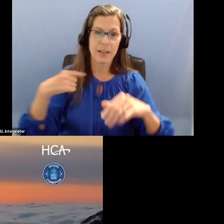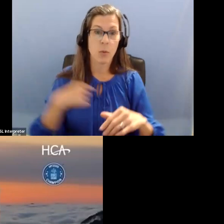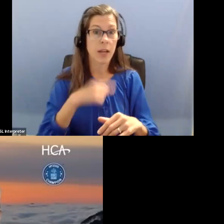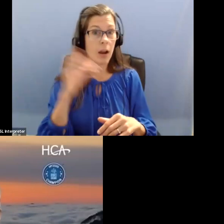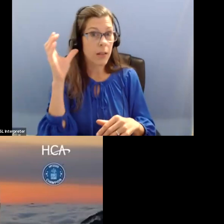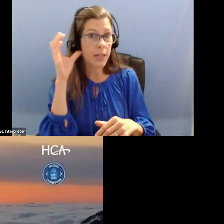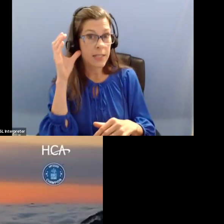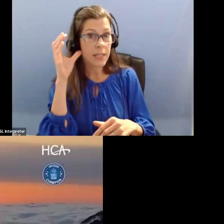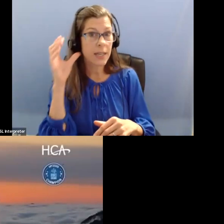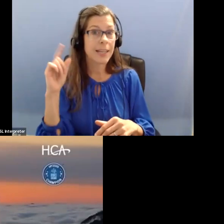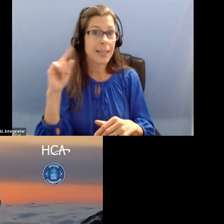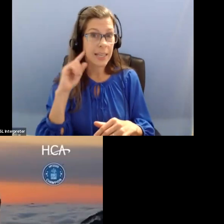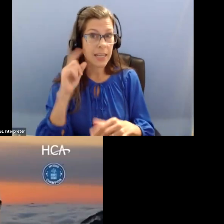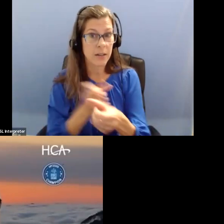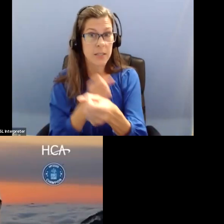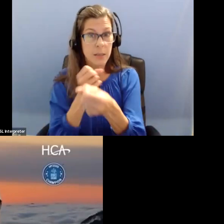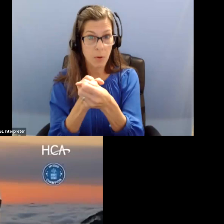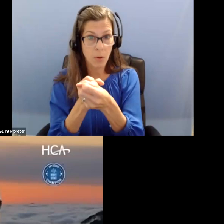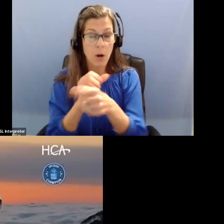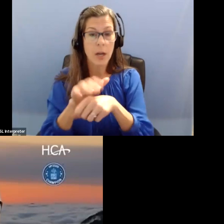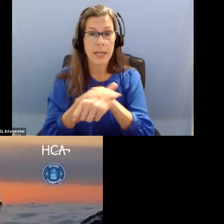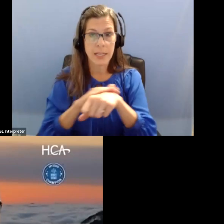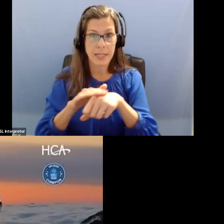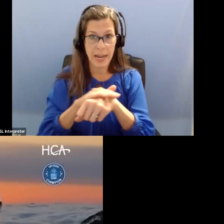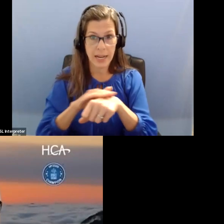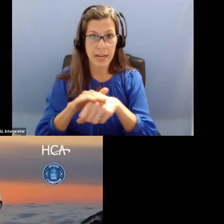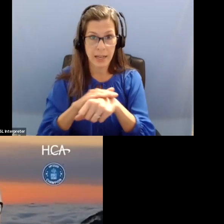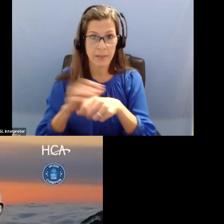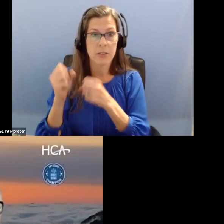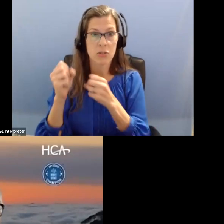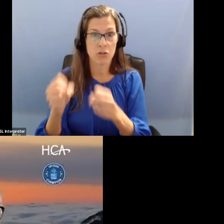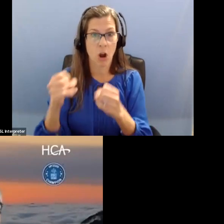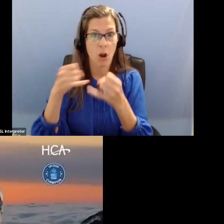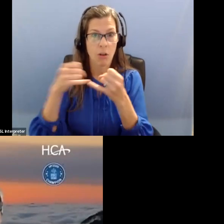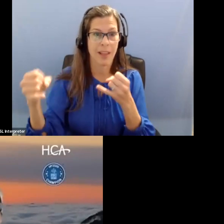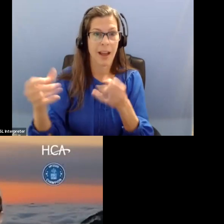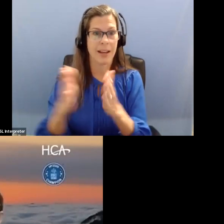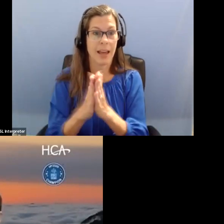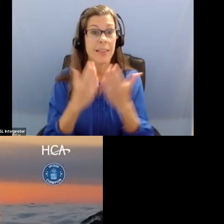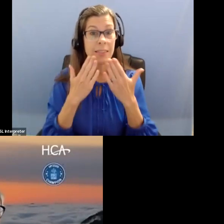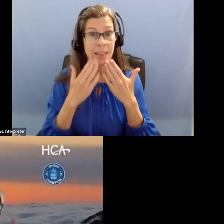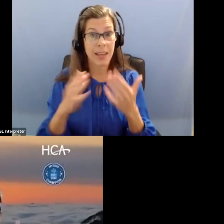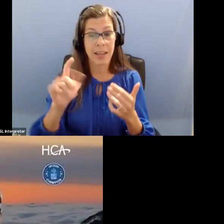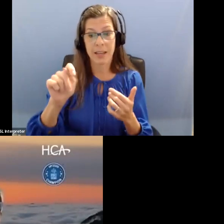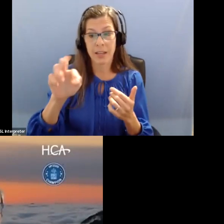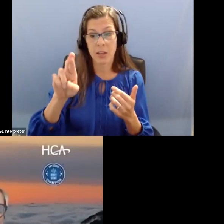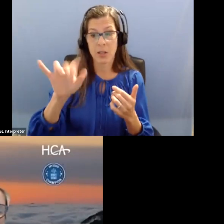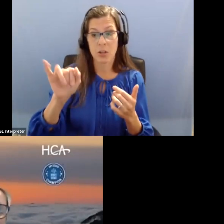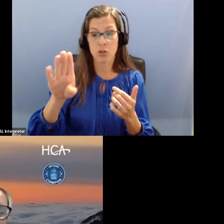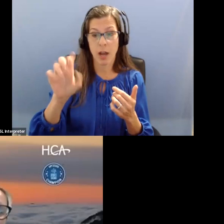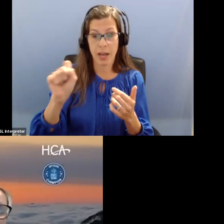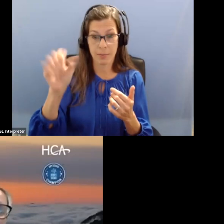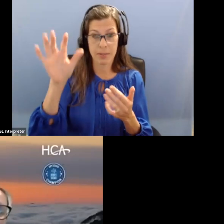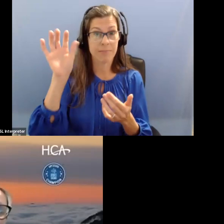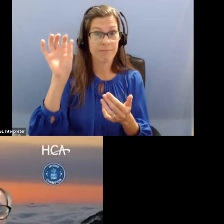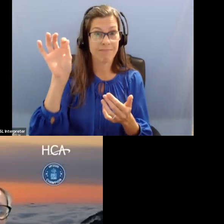and hearing and supporting the Native and Strong line that they have asked for. So thank you to tribes. And just wanted to put a bug into